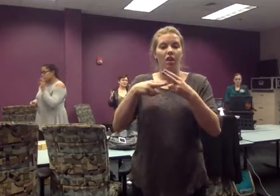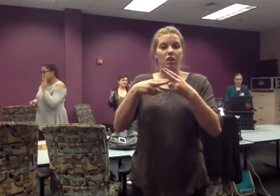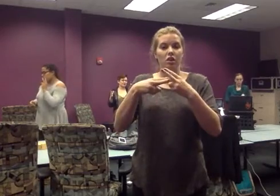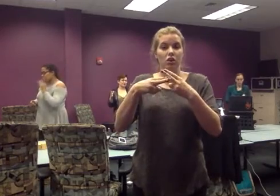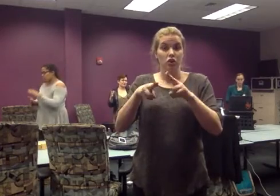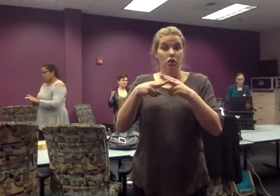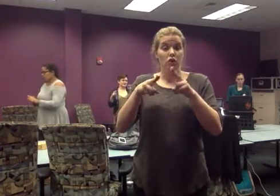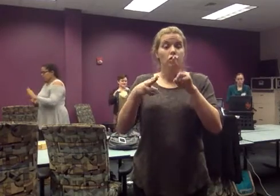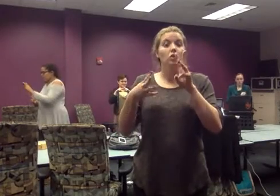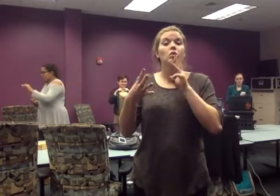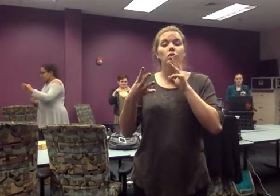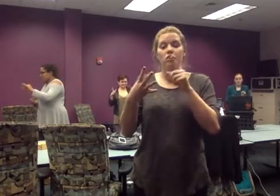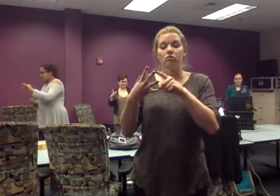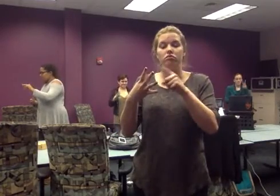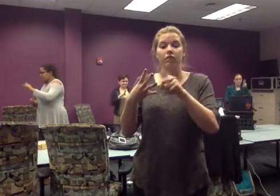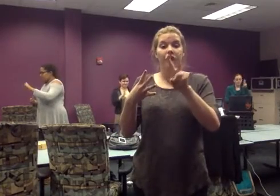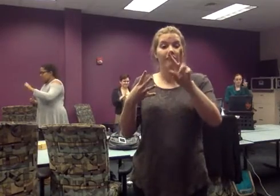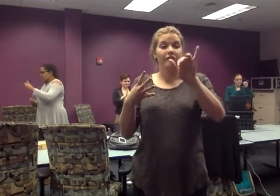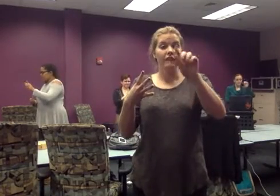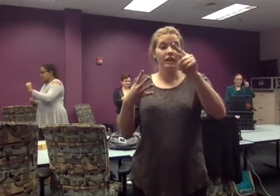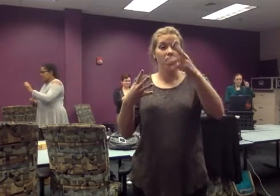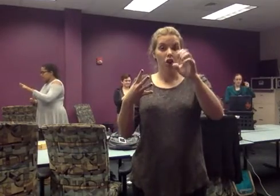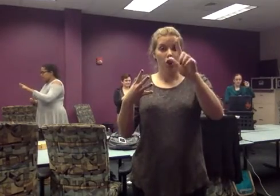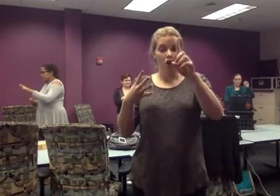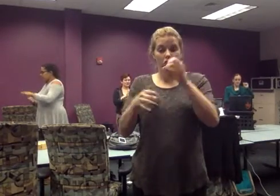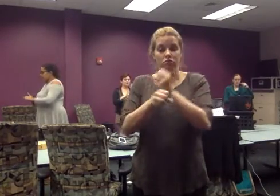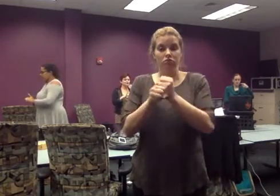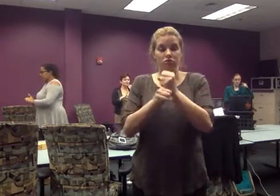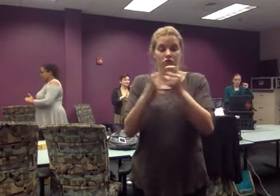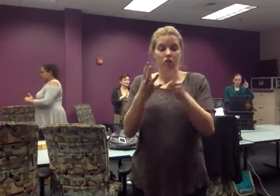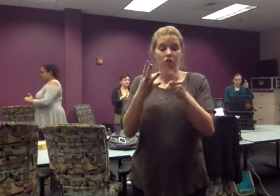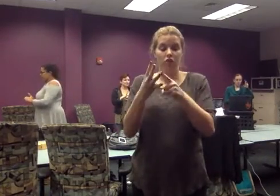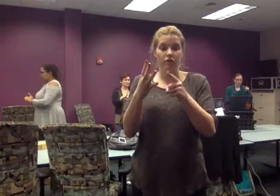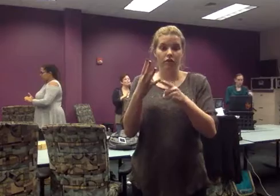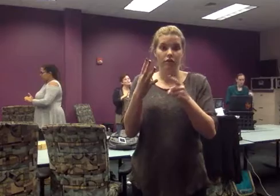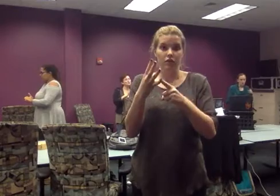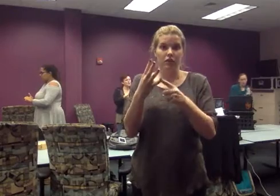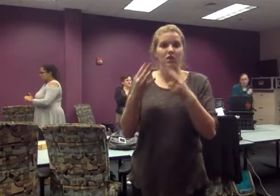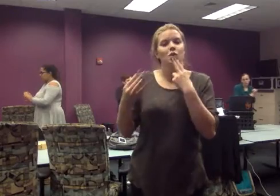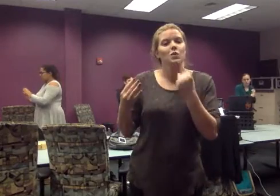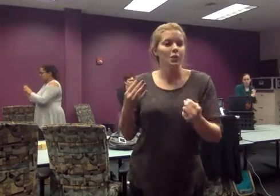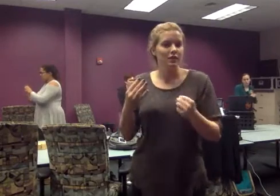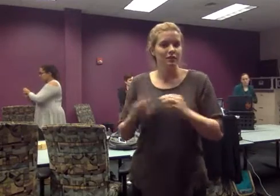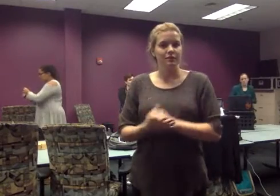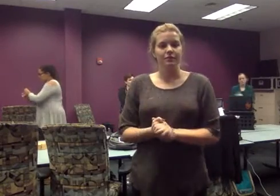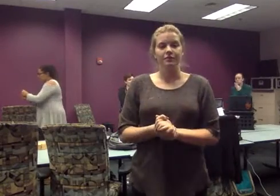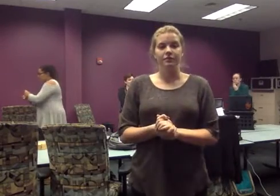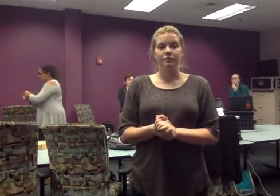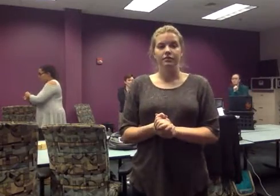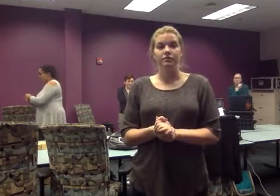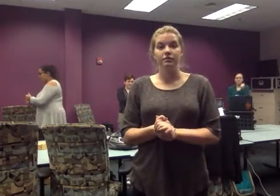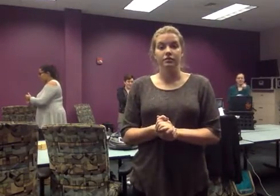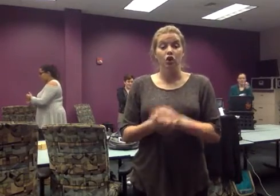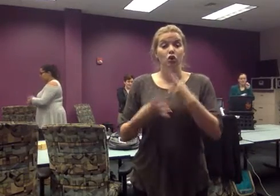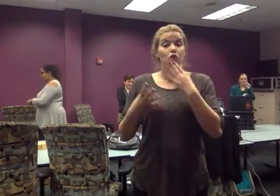and coffee. Okay? So we're going to be tasting sweet things, salty things, bitter things,